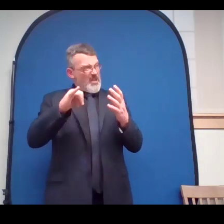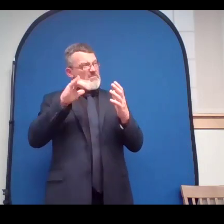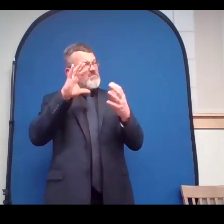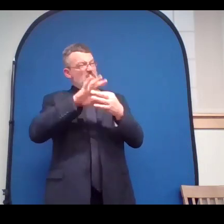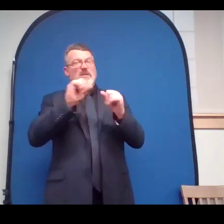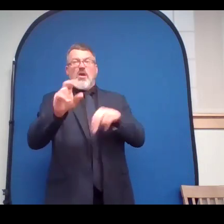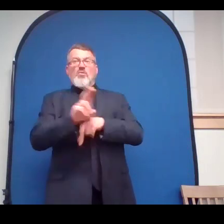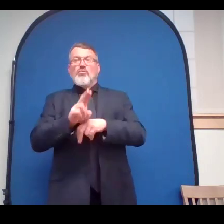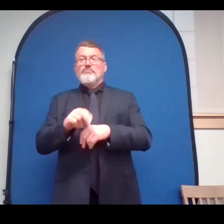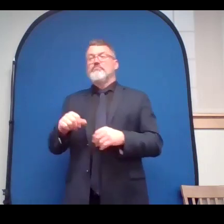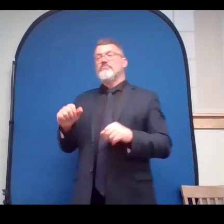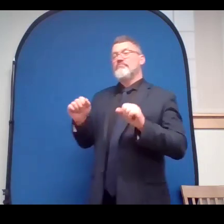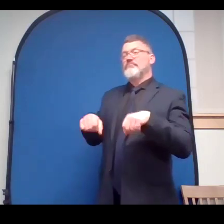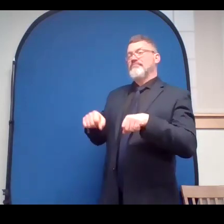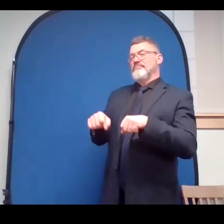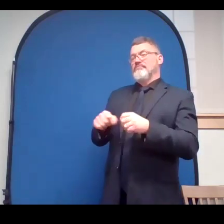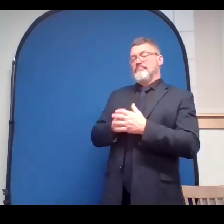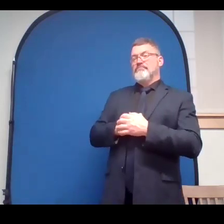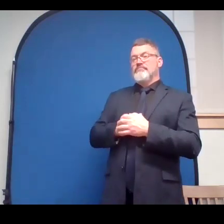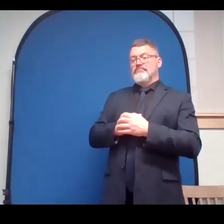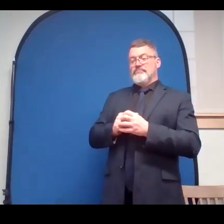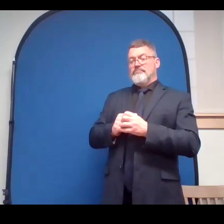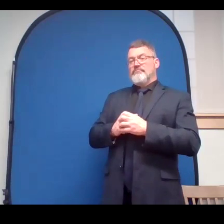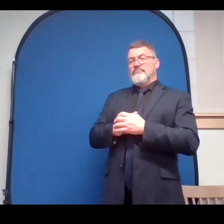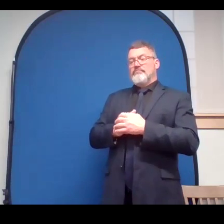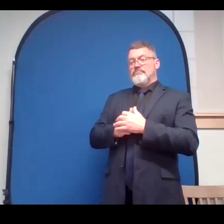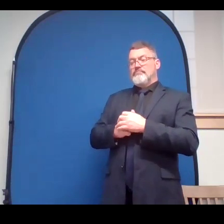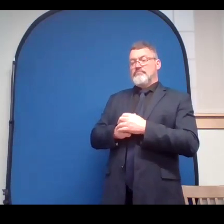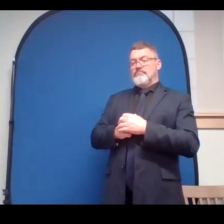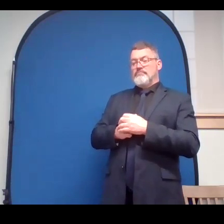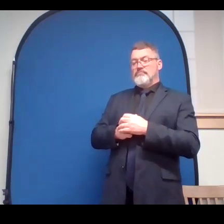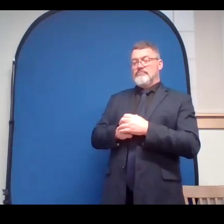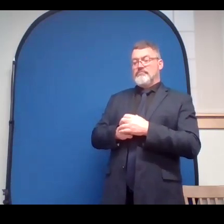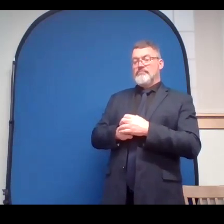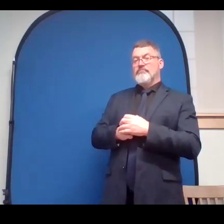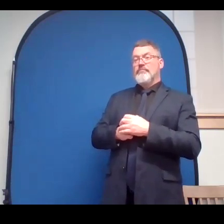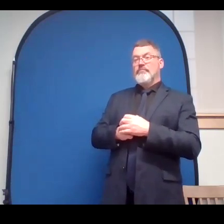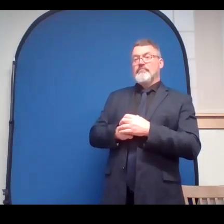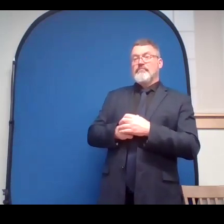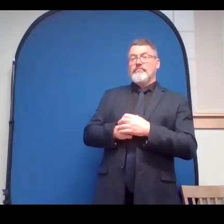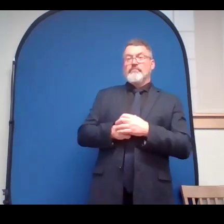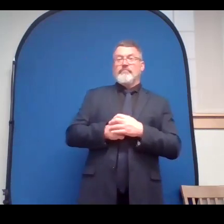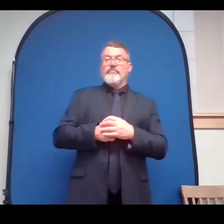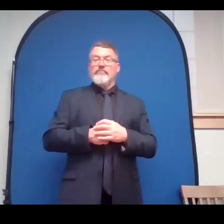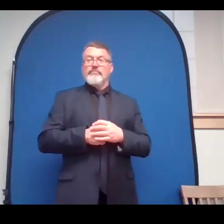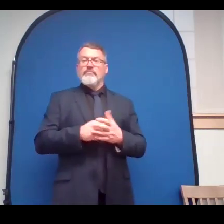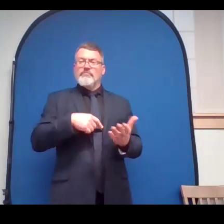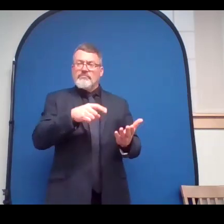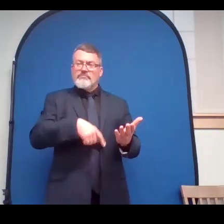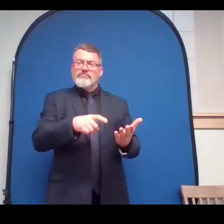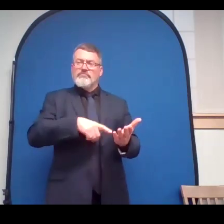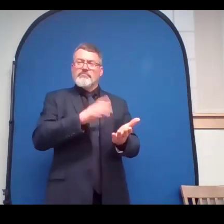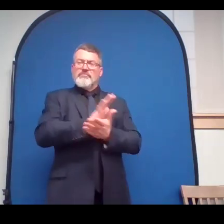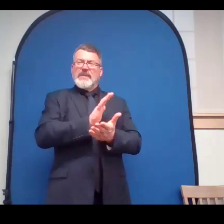Yes, ma'am, on paper. Well, on paper, but you never contacted. No, because